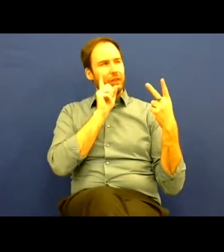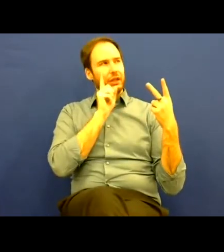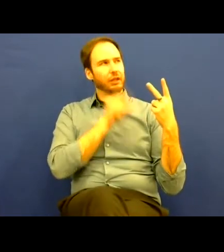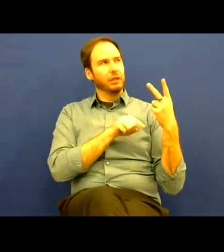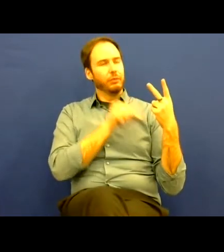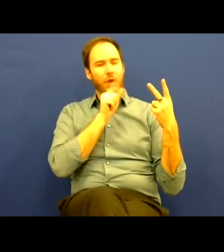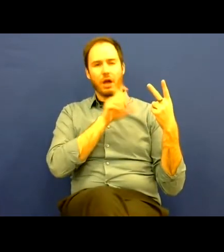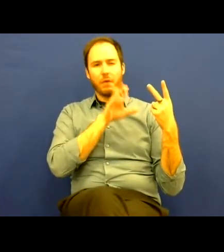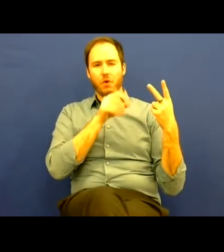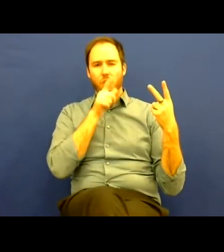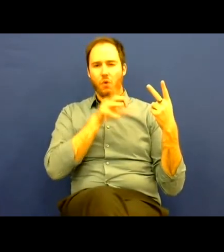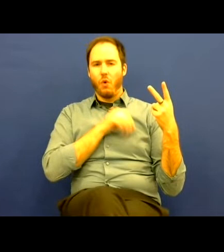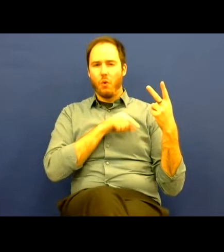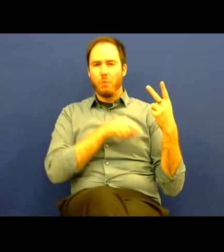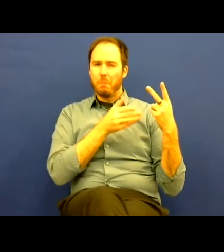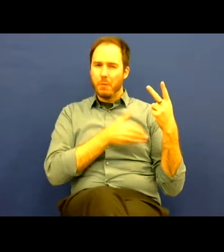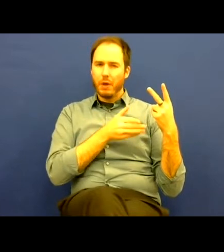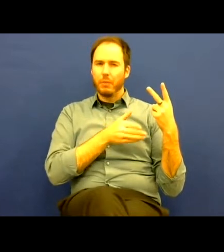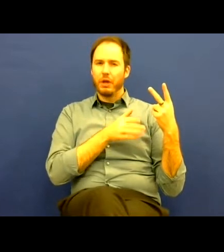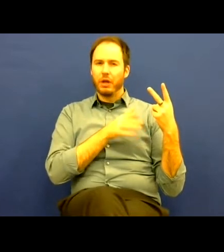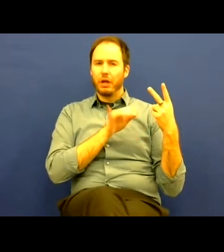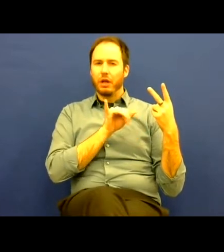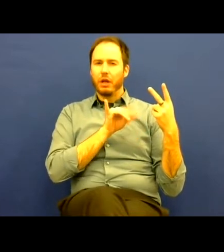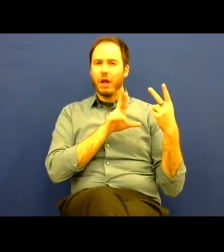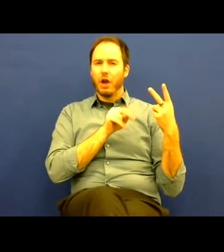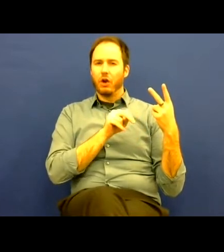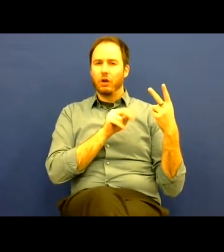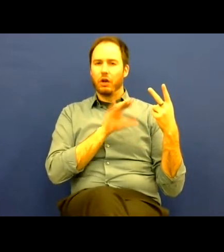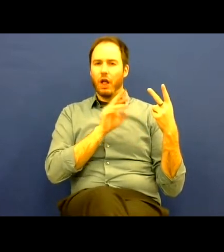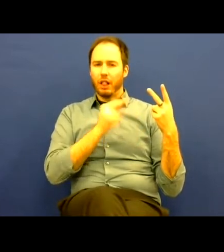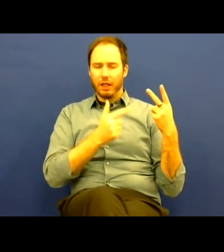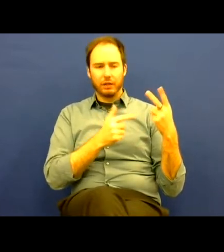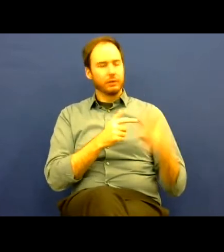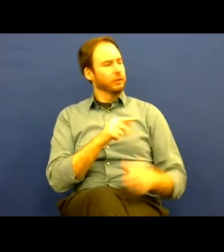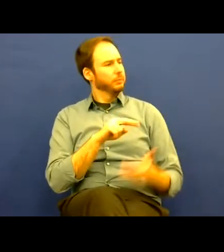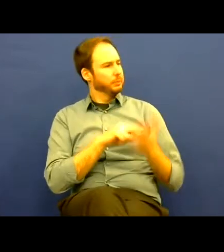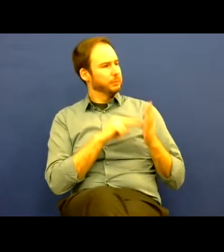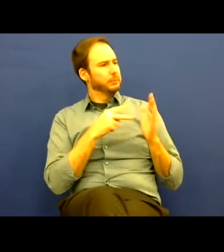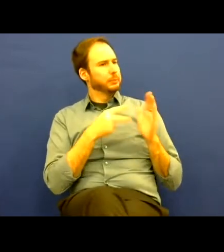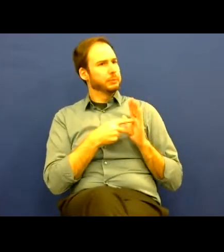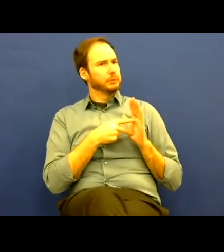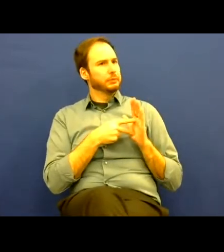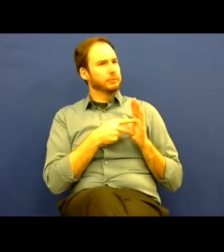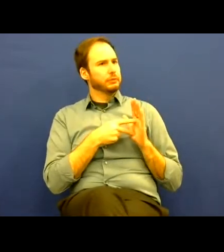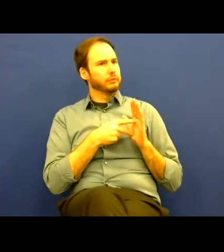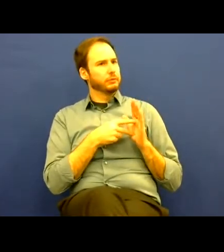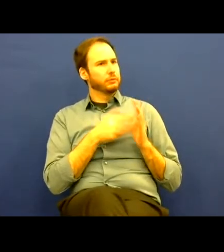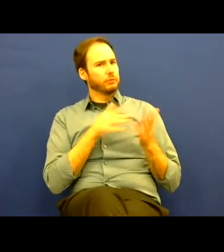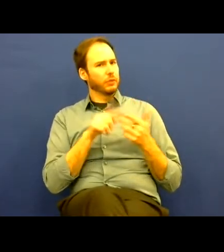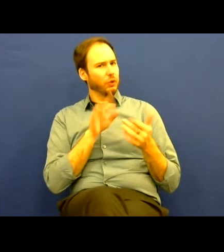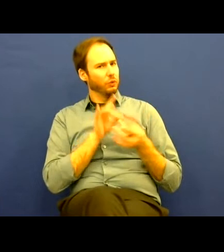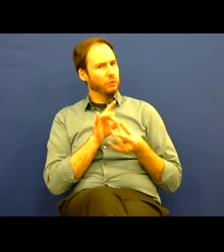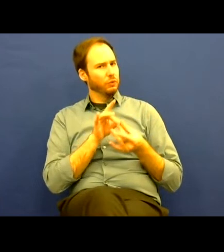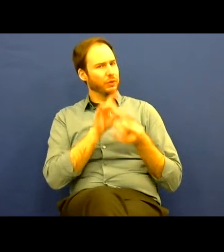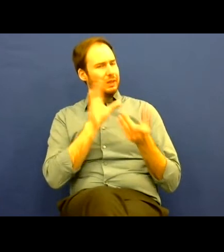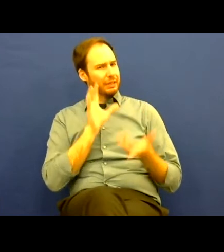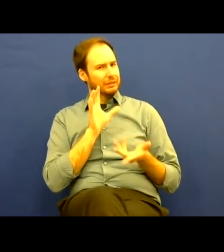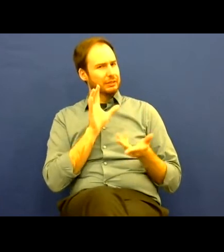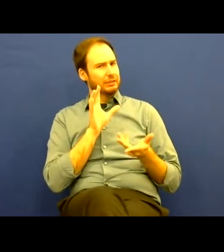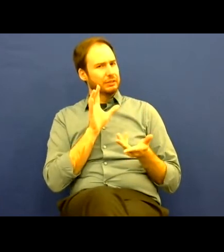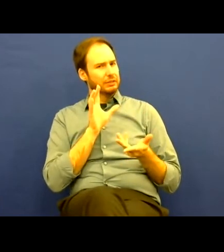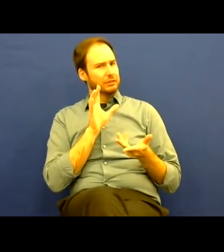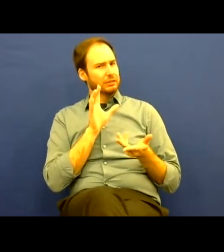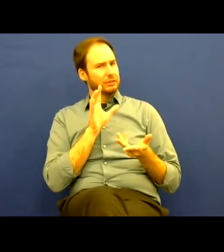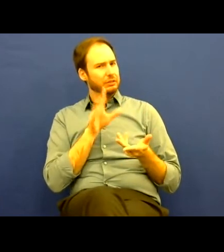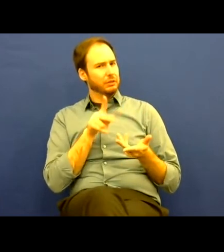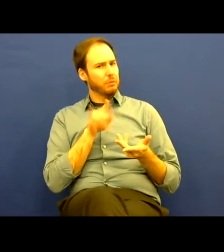not positive who owns that. It might also be Iacculli. So would they be looking to lease